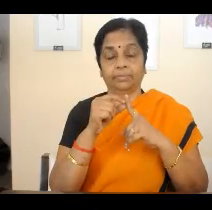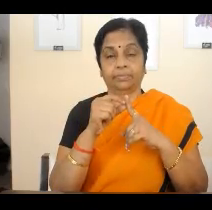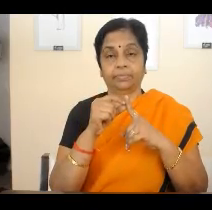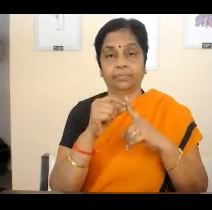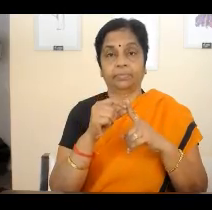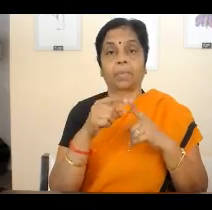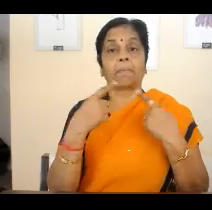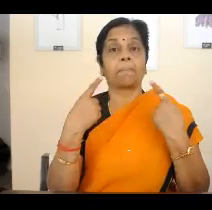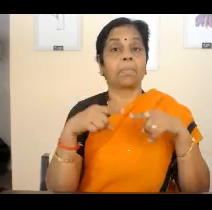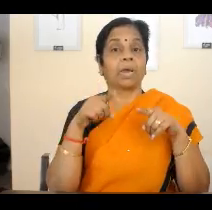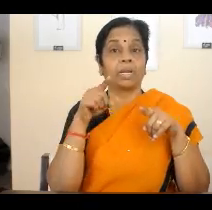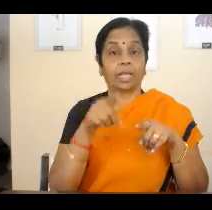but the committee